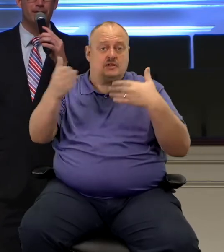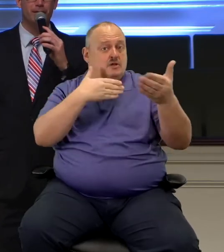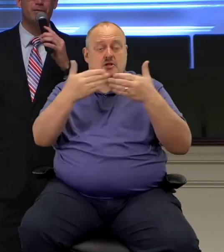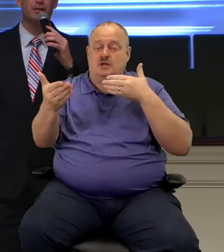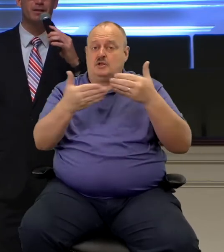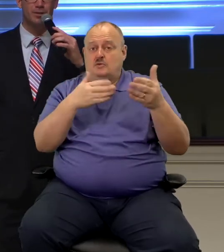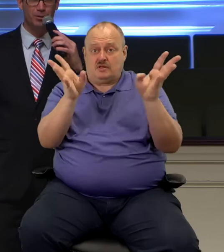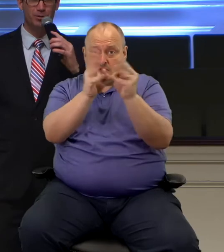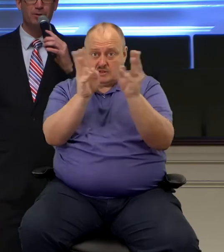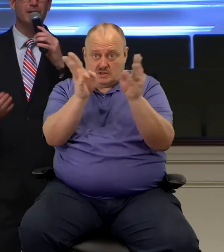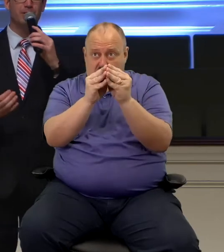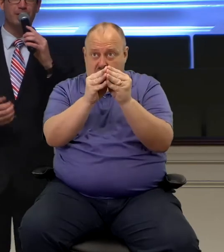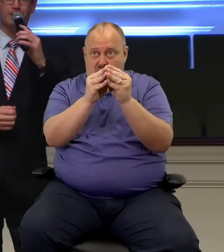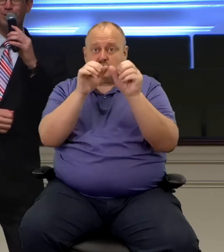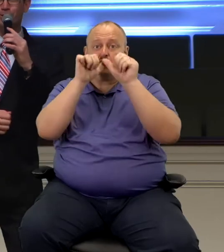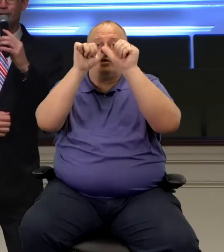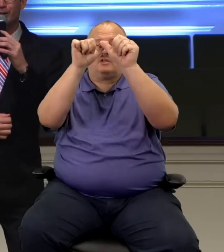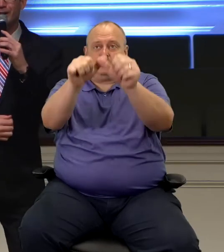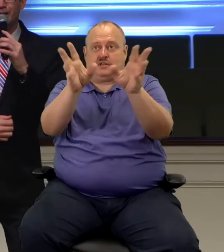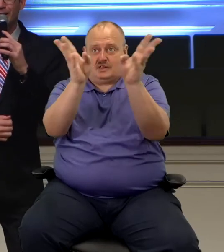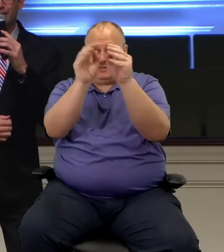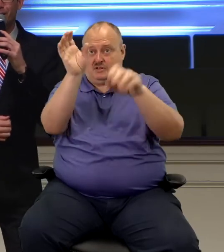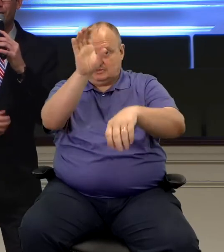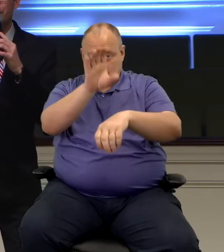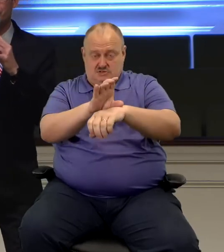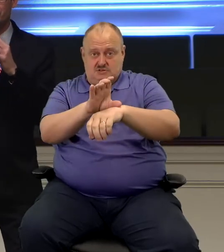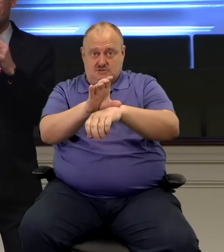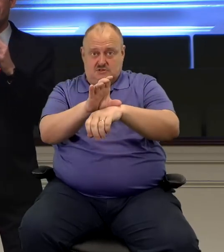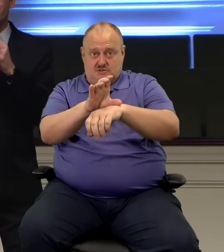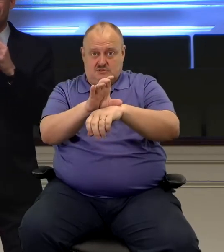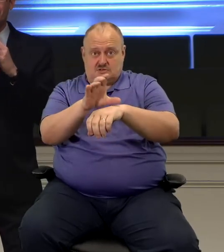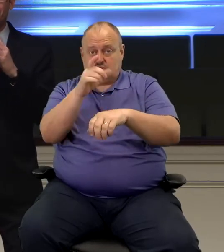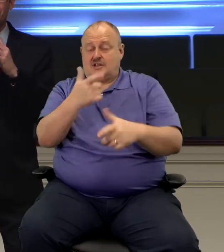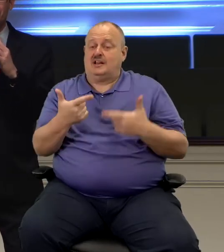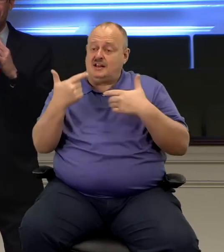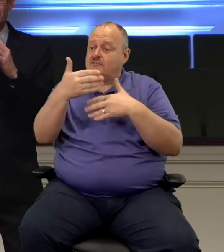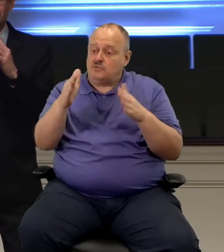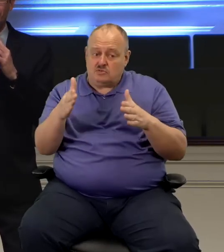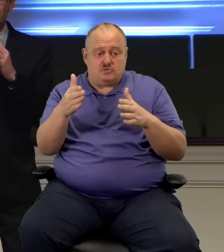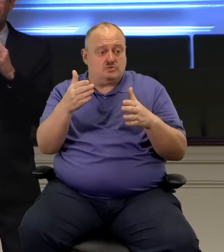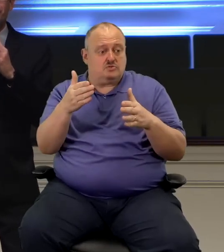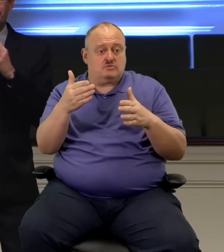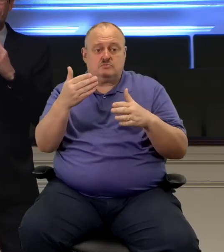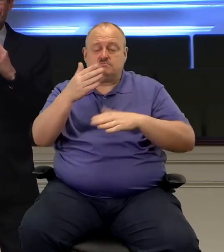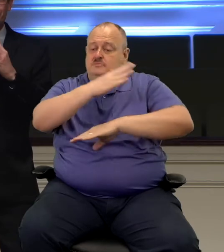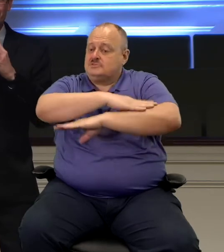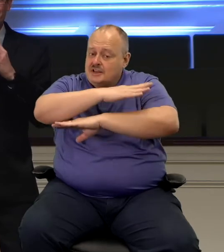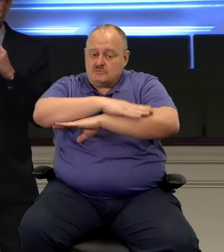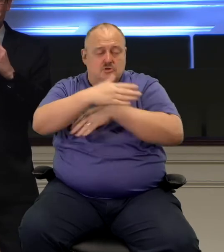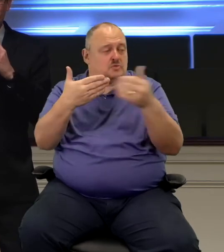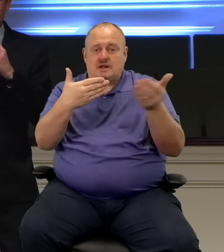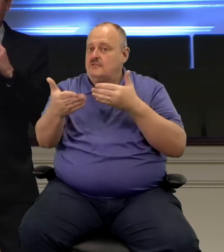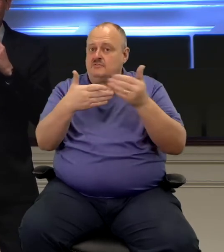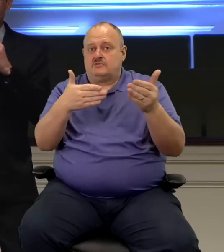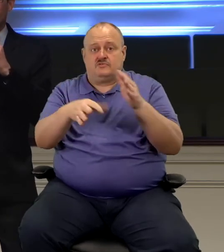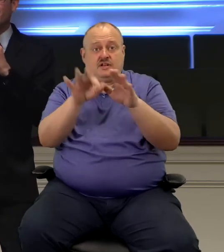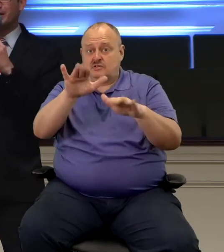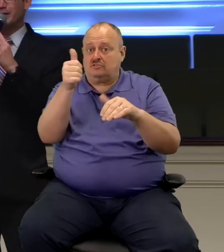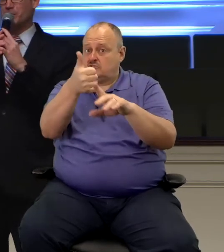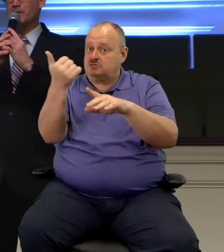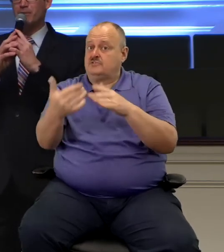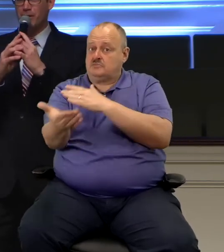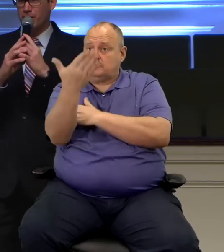be gathered, that we would continue to gather as a church, in your living rooms, in your dining rooms, you'd gather as a family, that we would